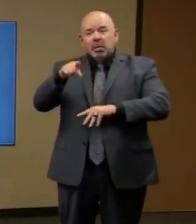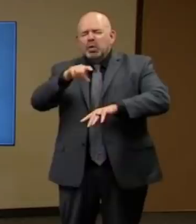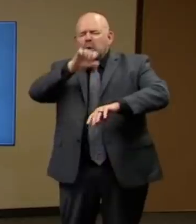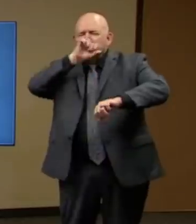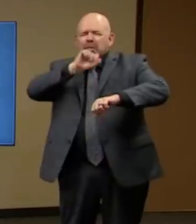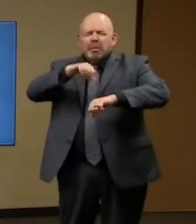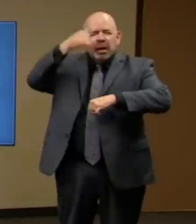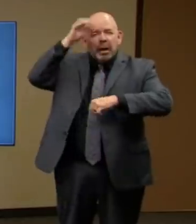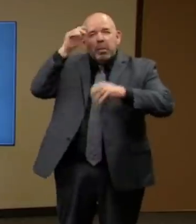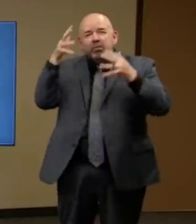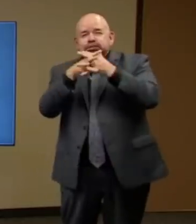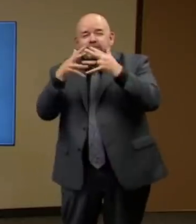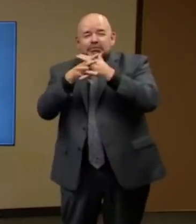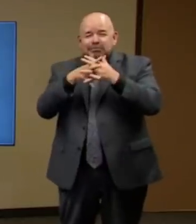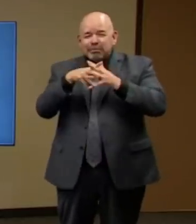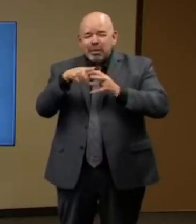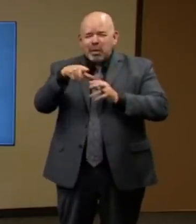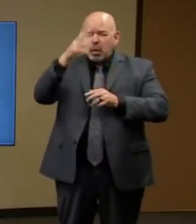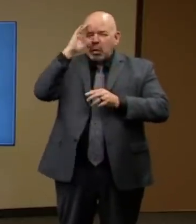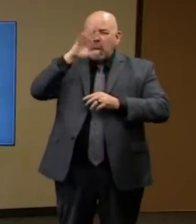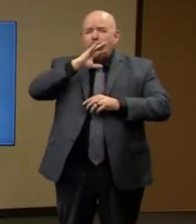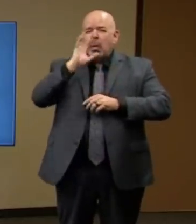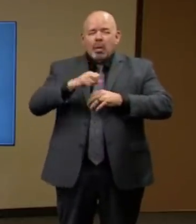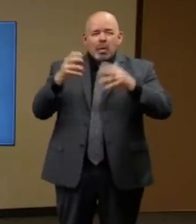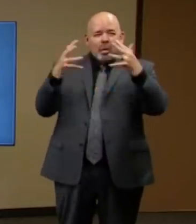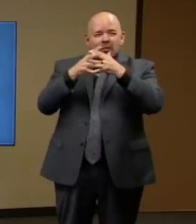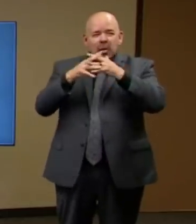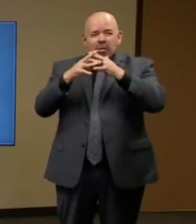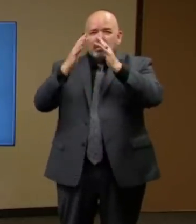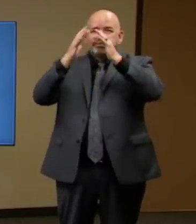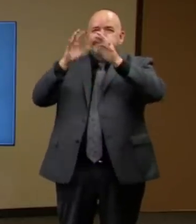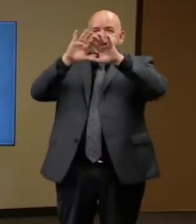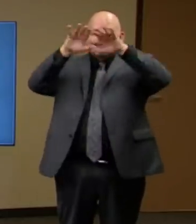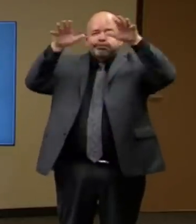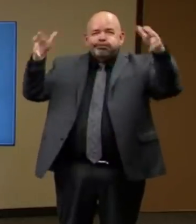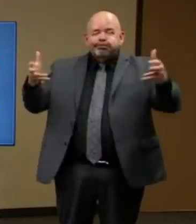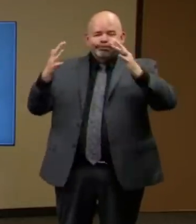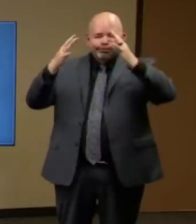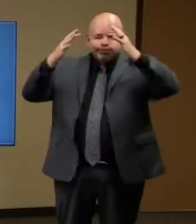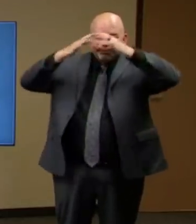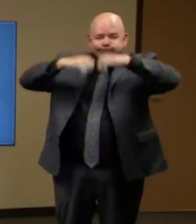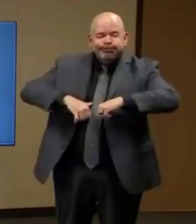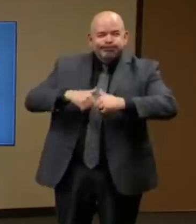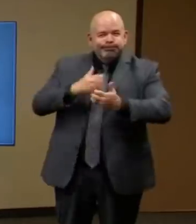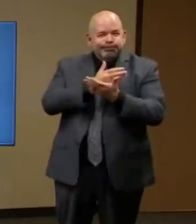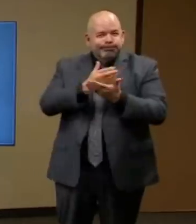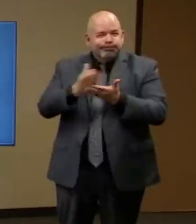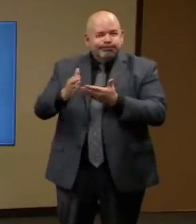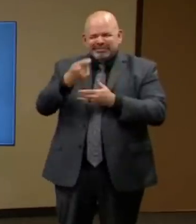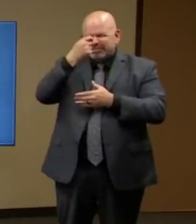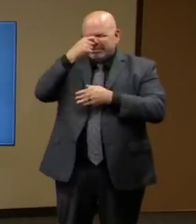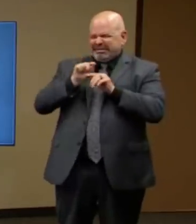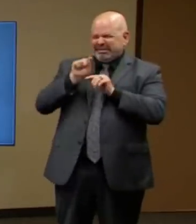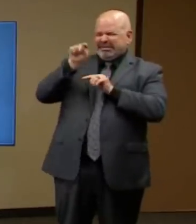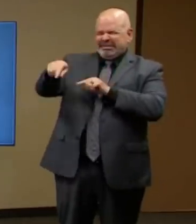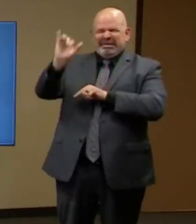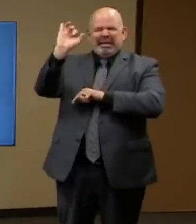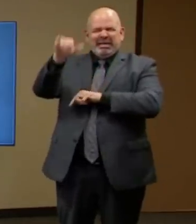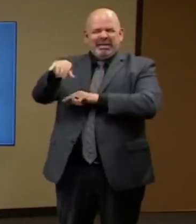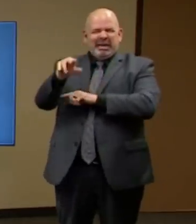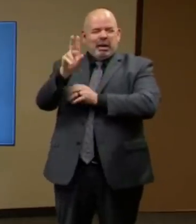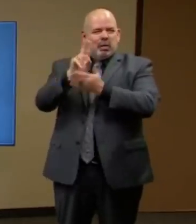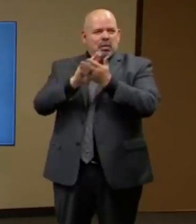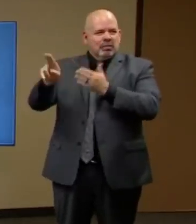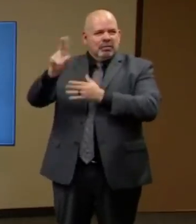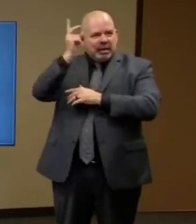old Texas Stadium site. That is not federal testing. That is locally paid for by the city